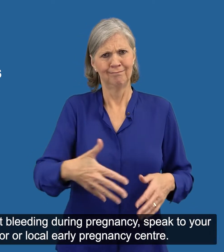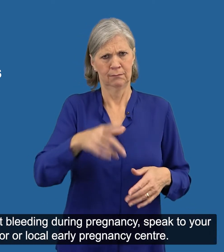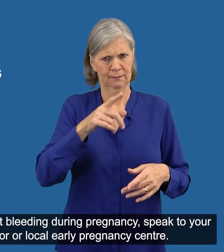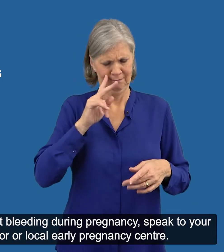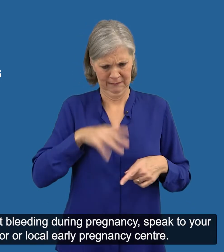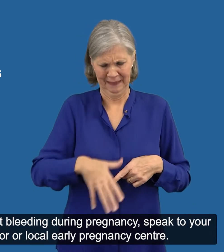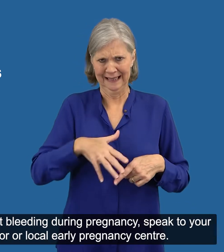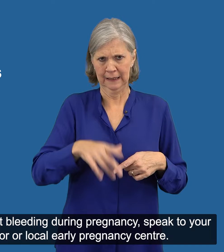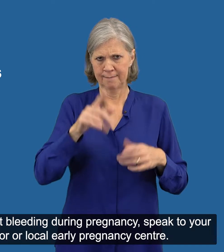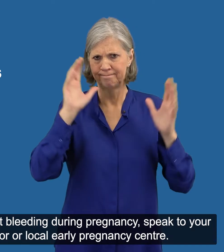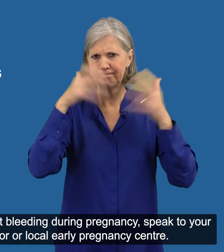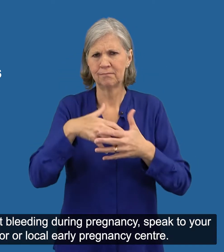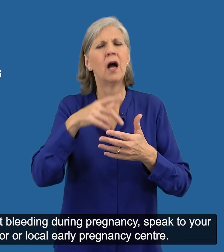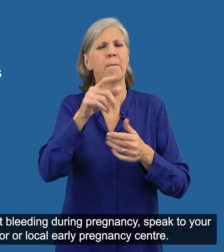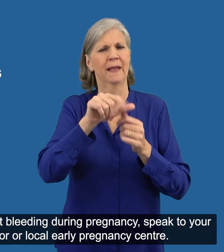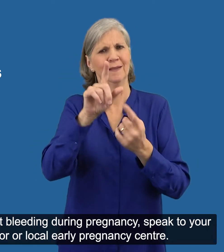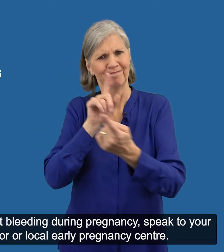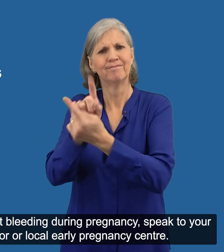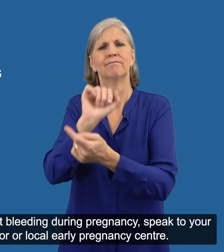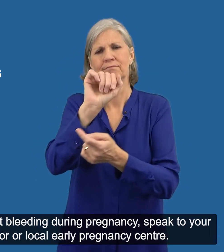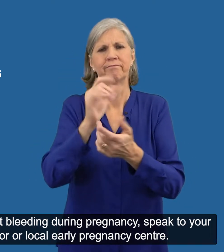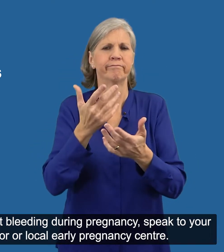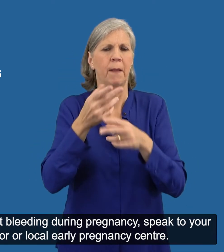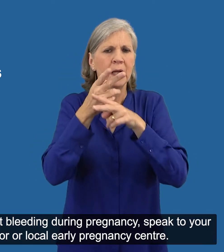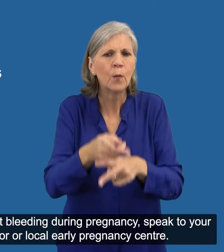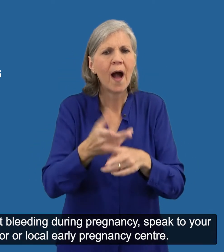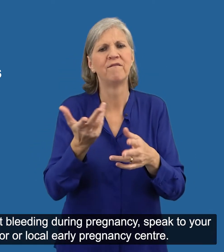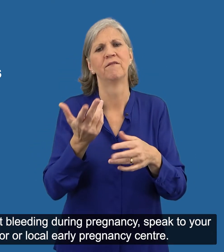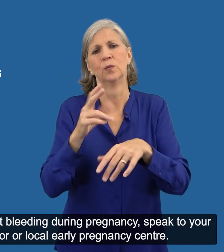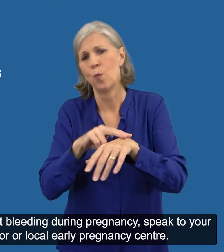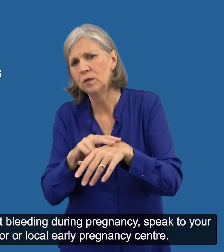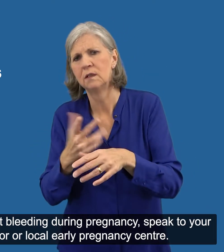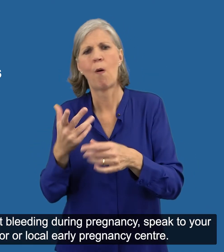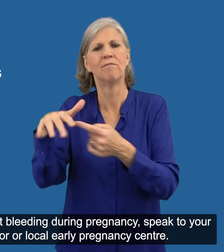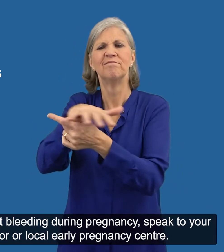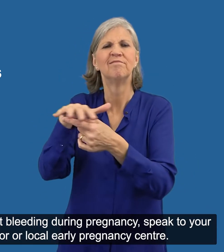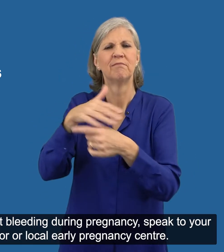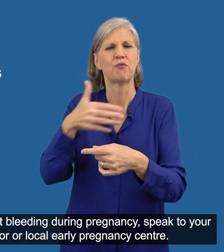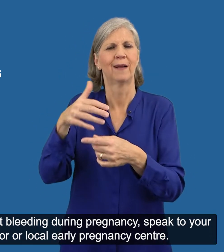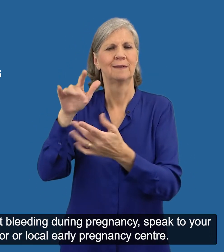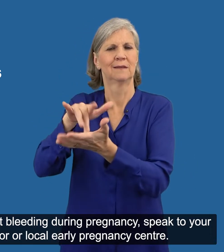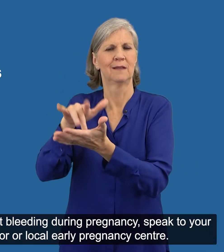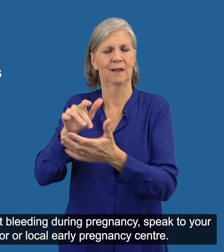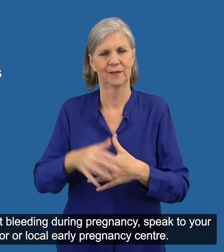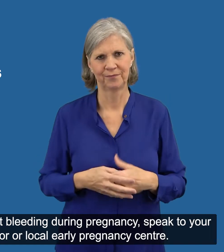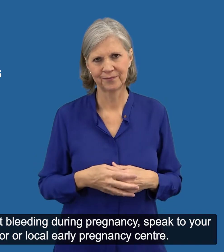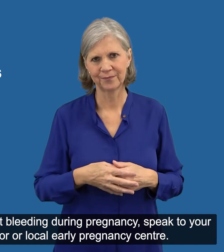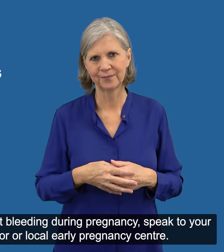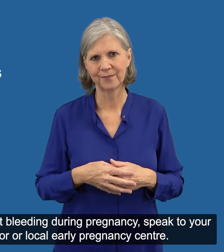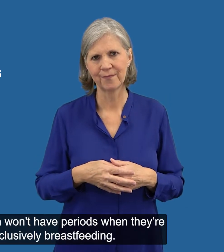If you're worried about bleeding during pregnancy, speak to your midwife, doctor, or local early pregnancy centre.